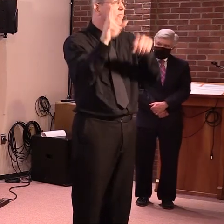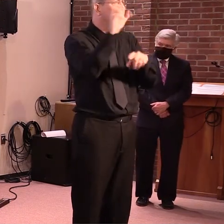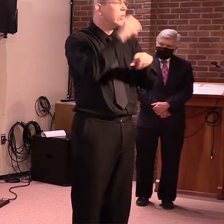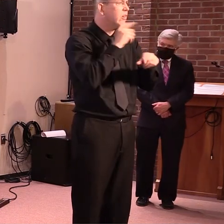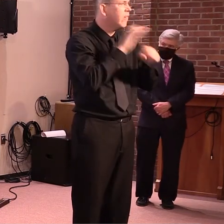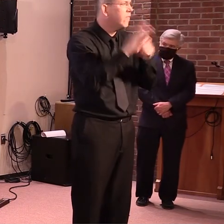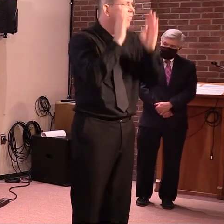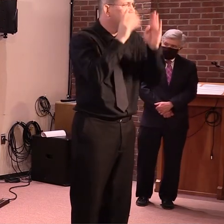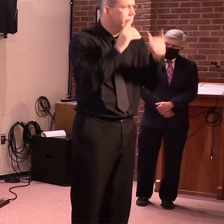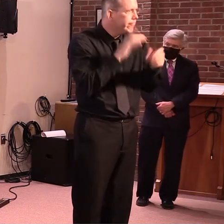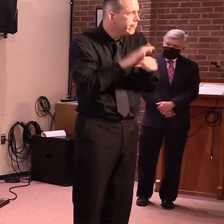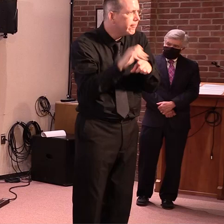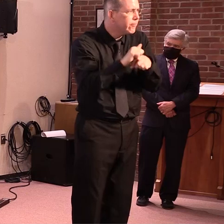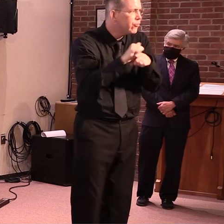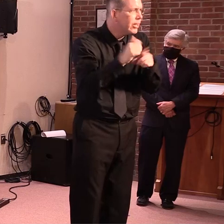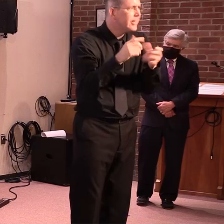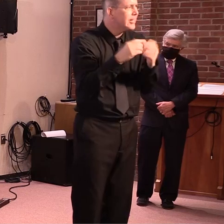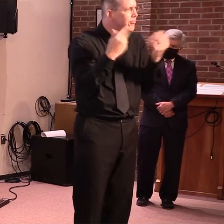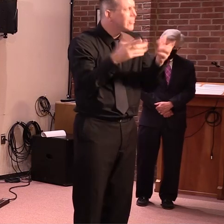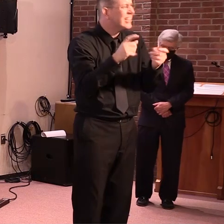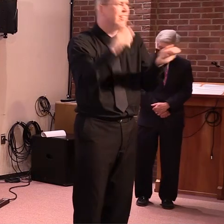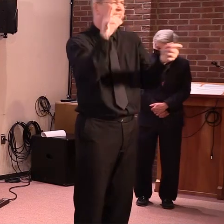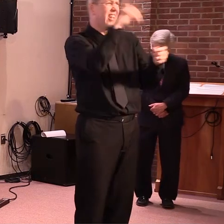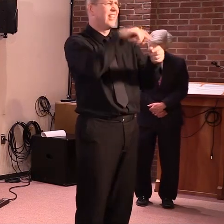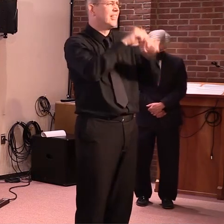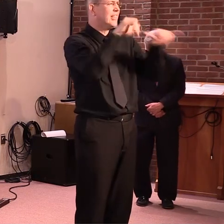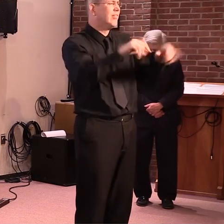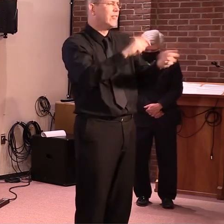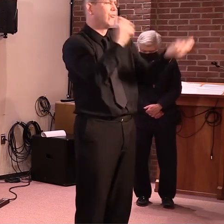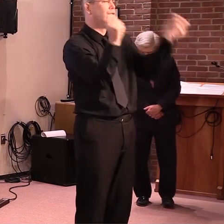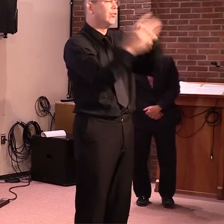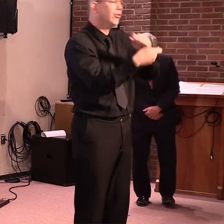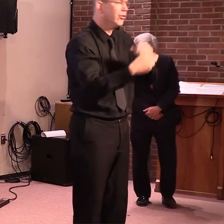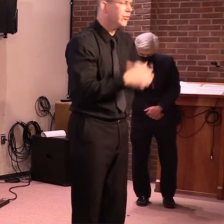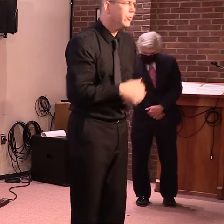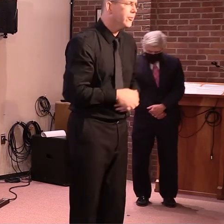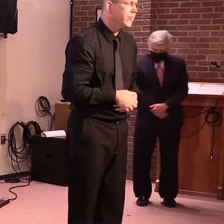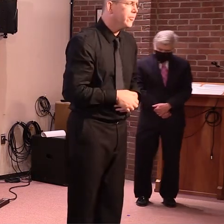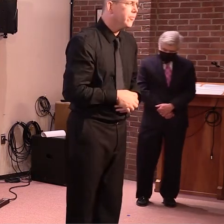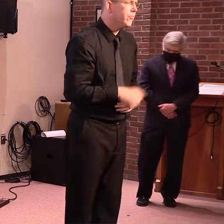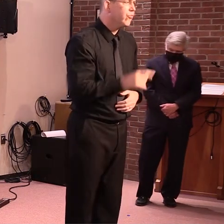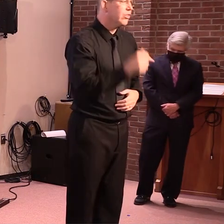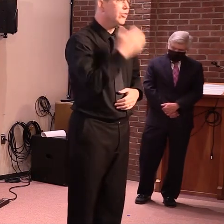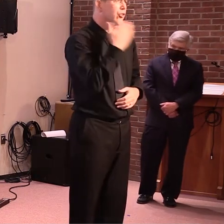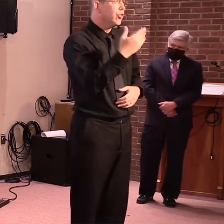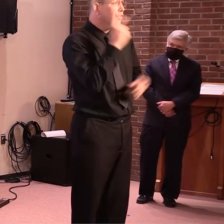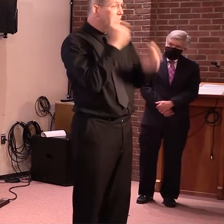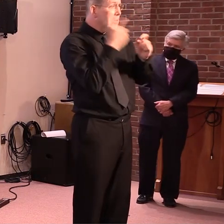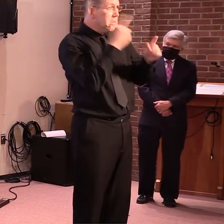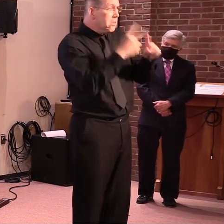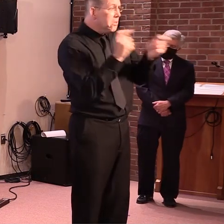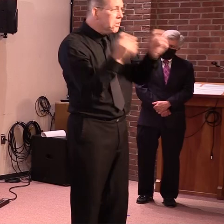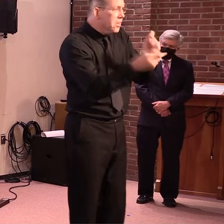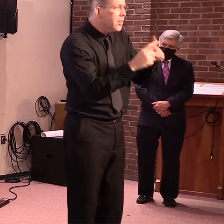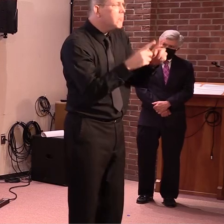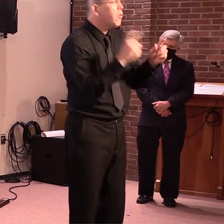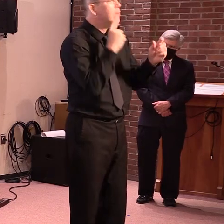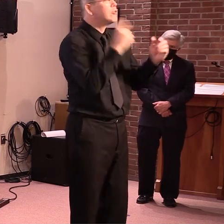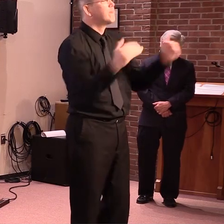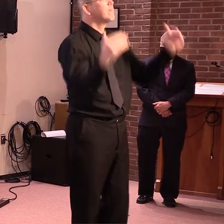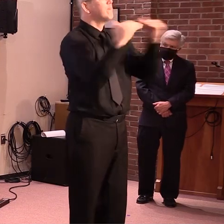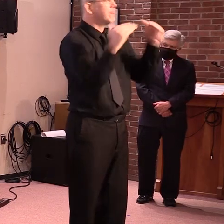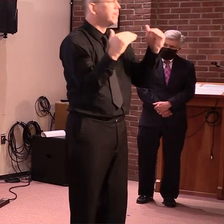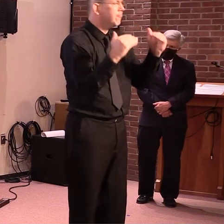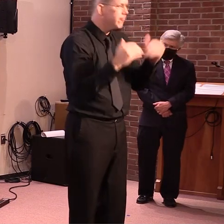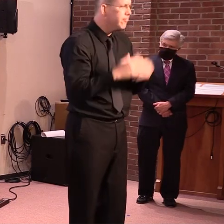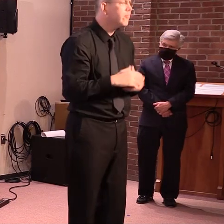this is a welcome change in some respects, because need more equality, and we need to prove it, we need to show